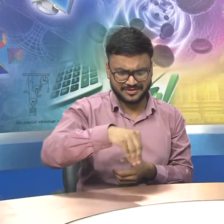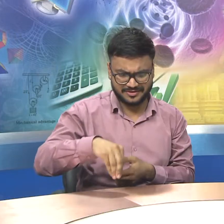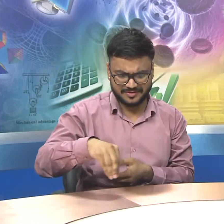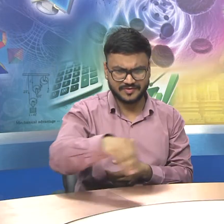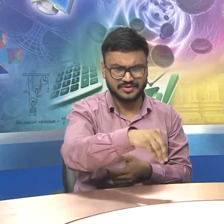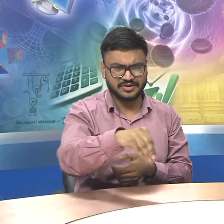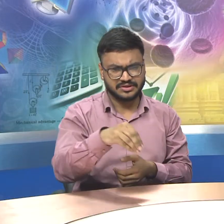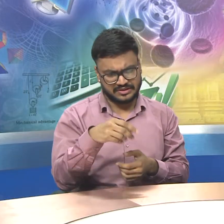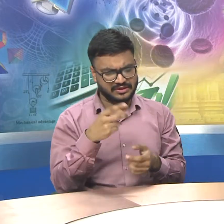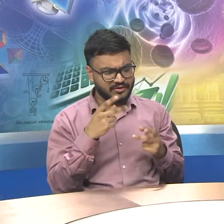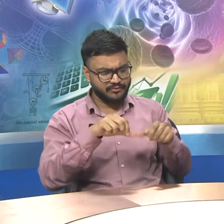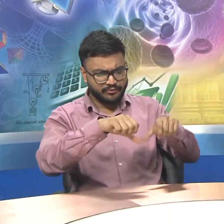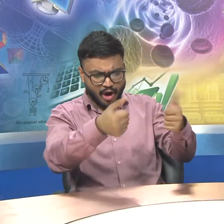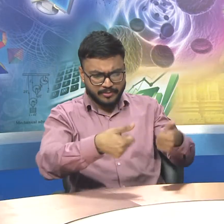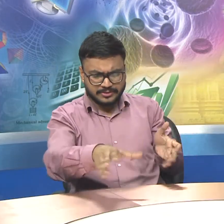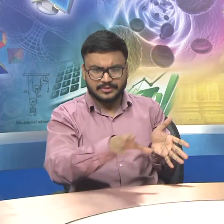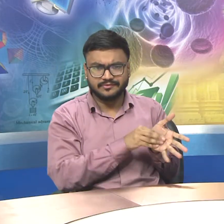Next is chess.